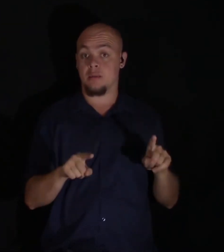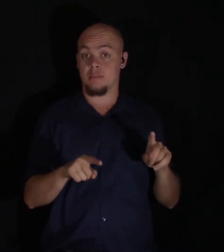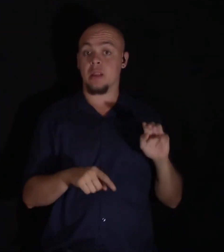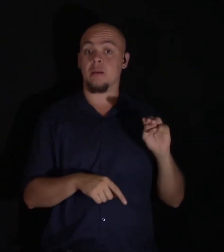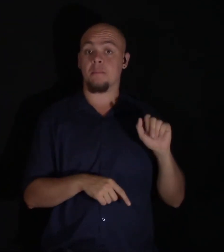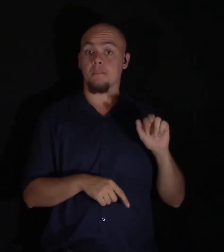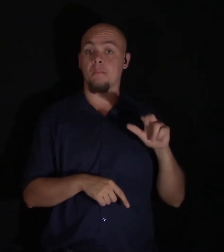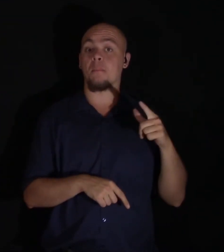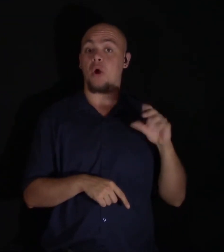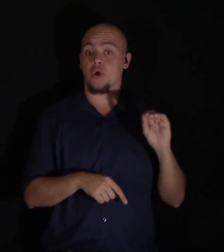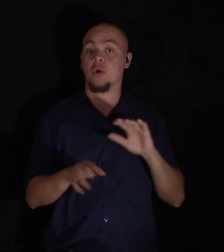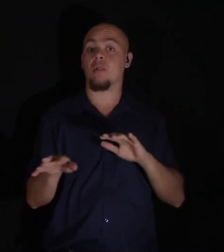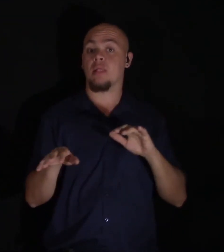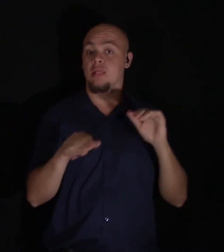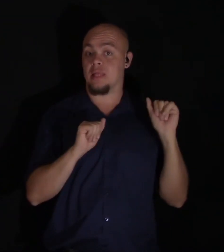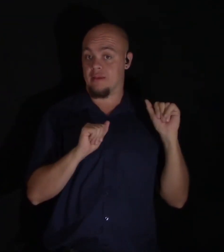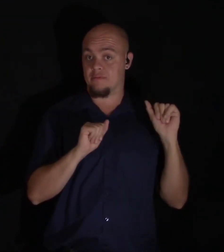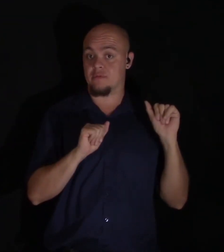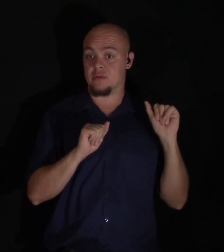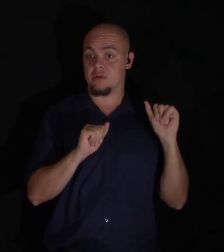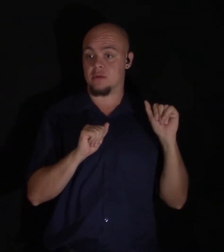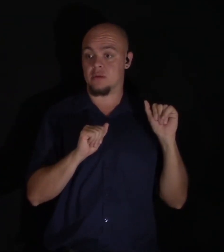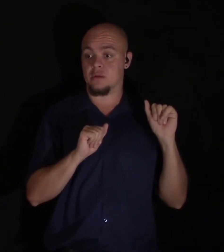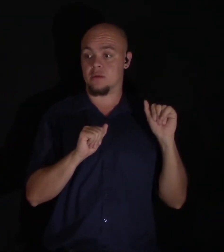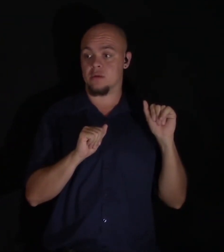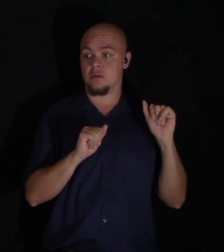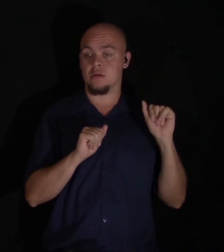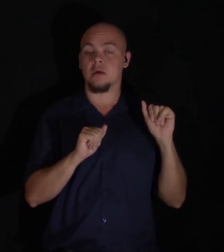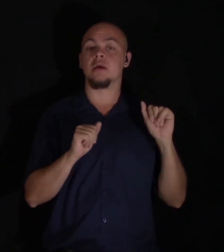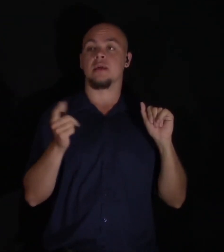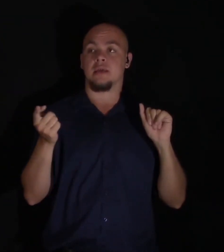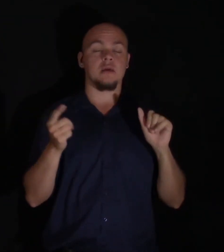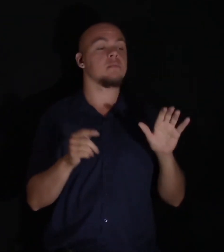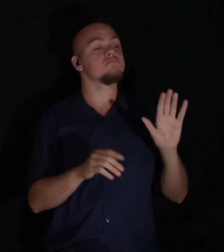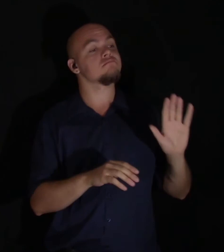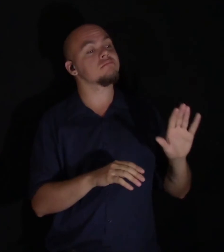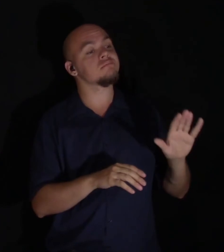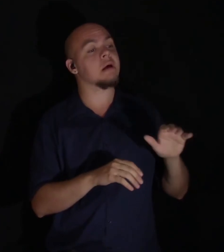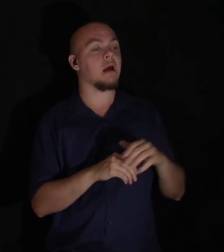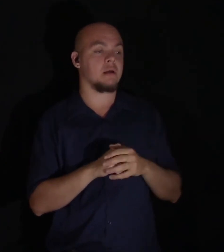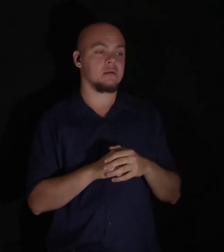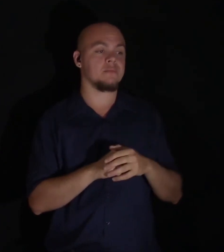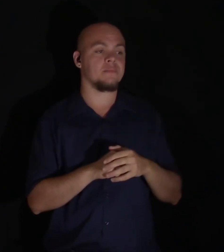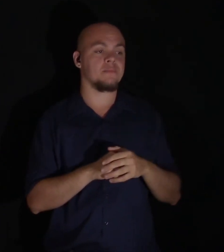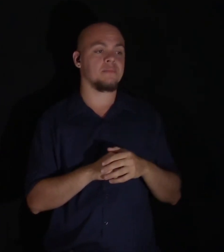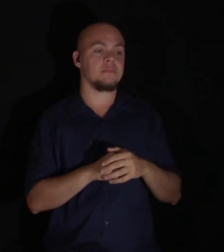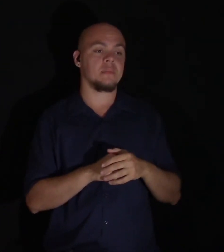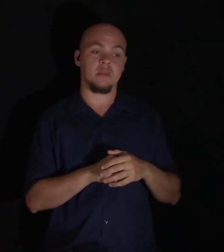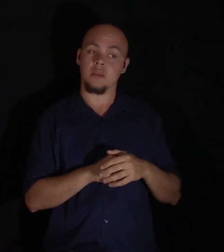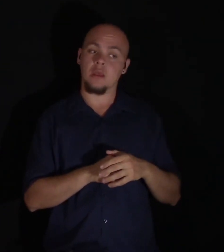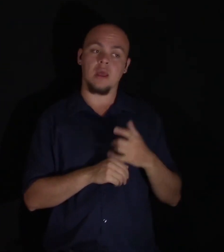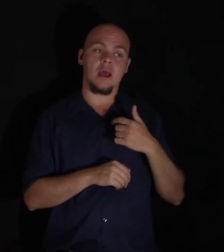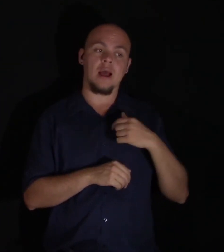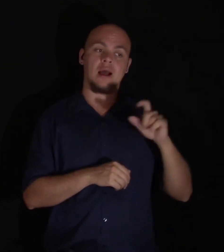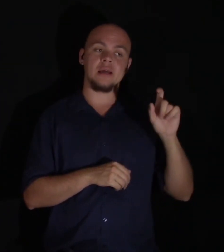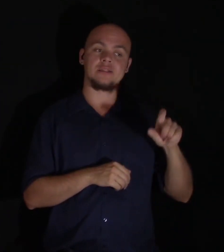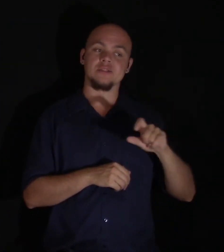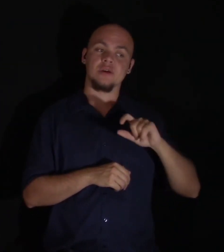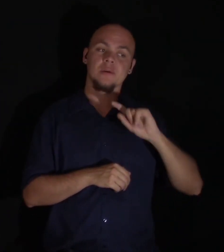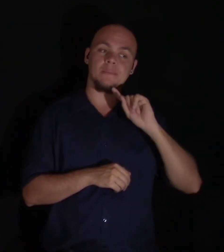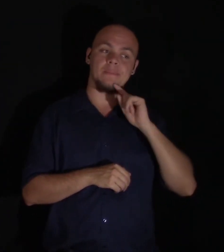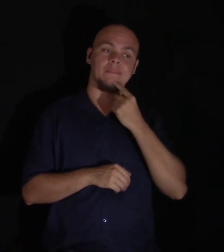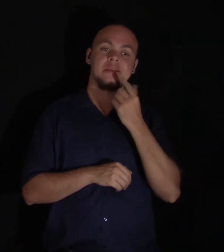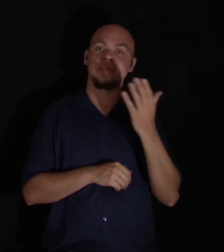Margot left his office, he patted her on the back and he said, "I sure miss that old